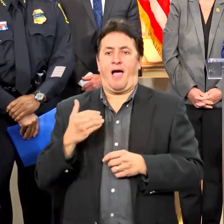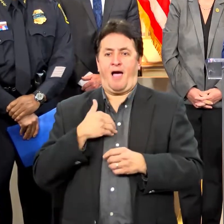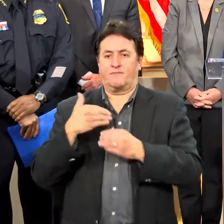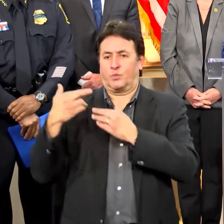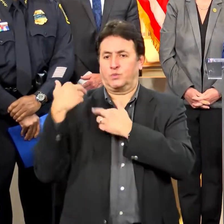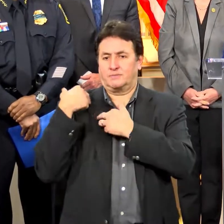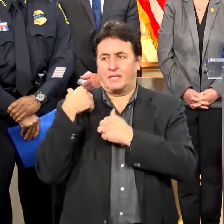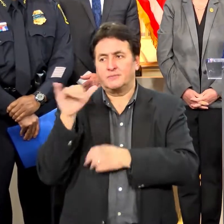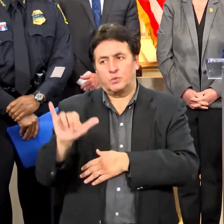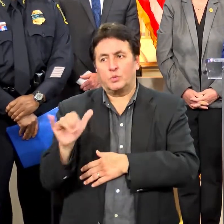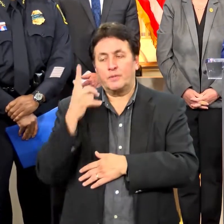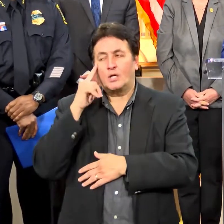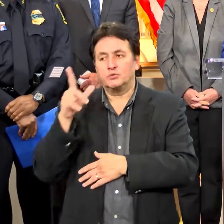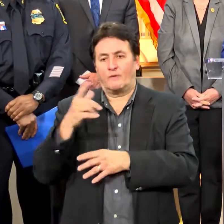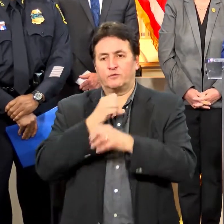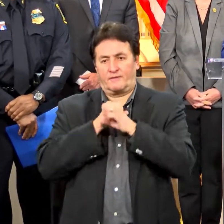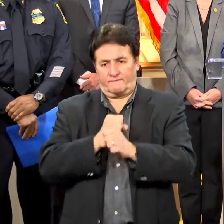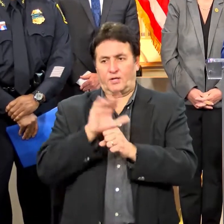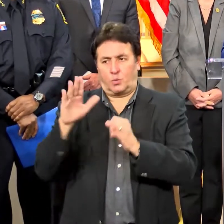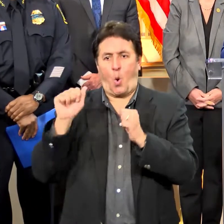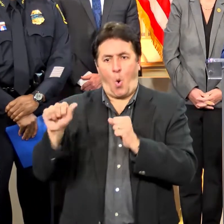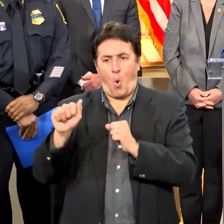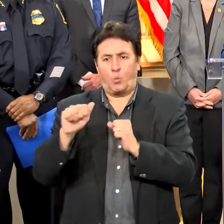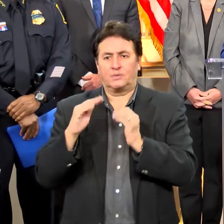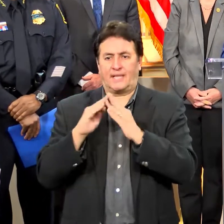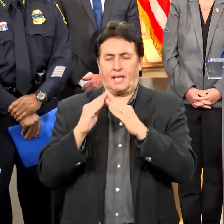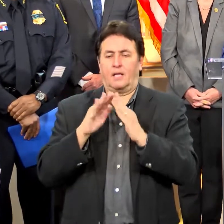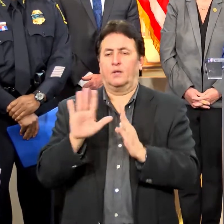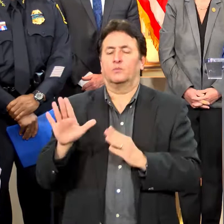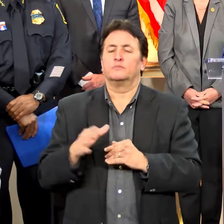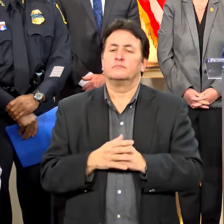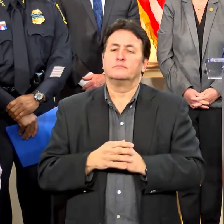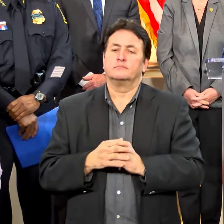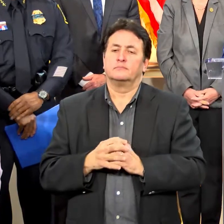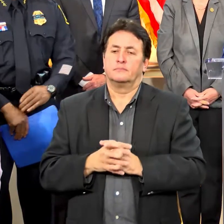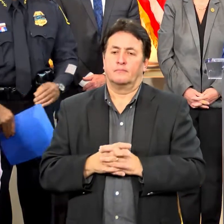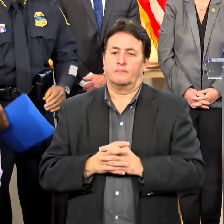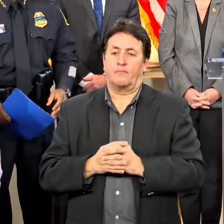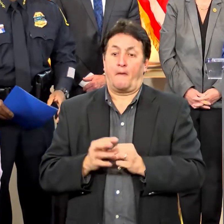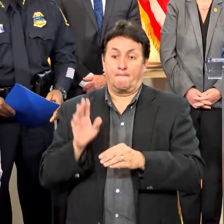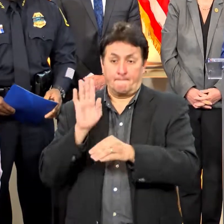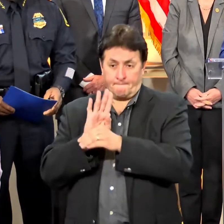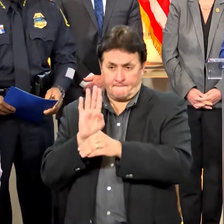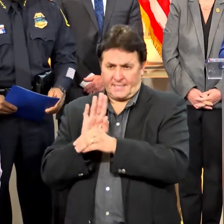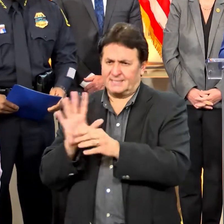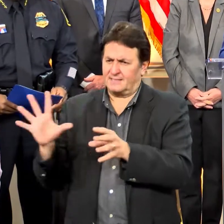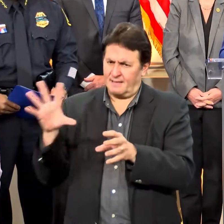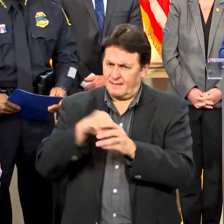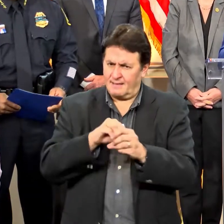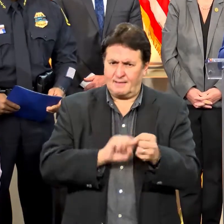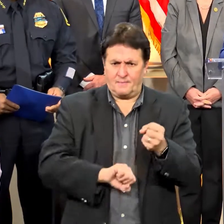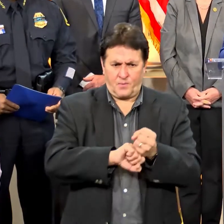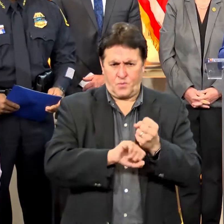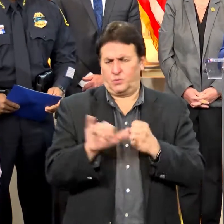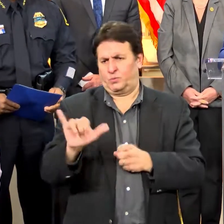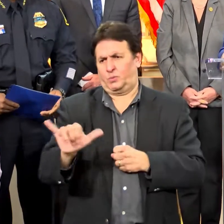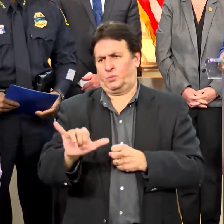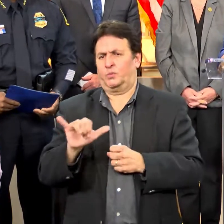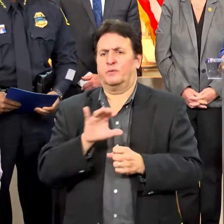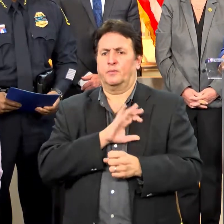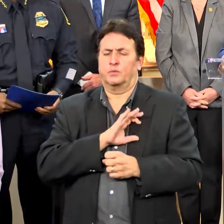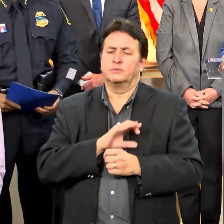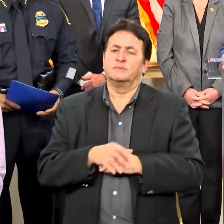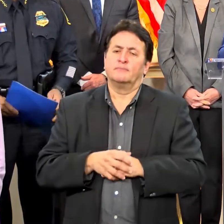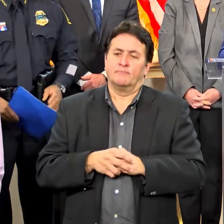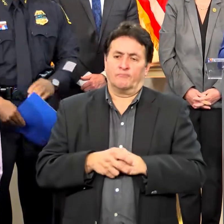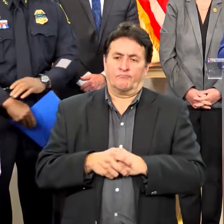our technology needs, the business communities and others can help to support. We are being able to lay out this